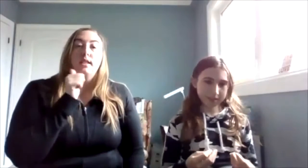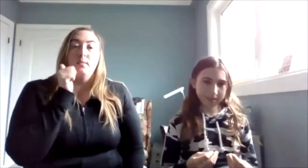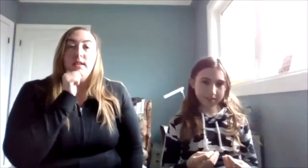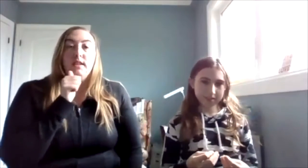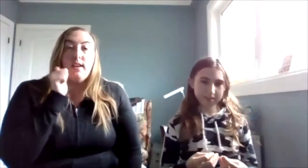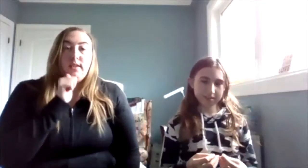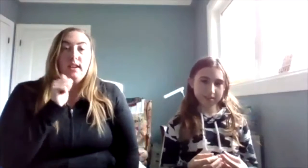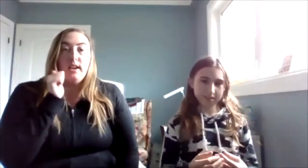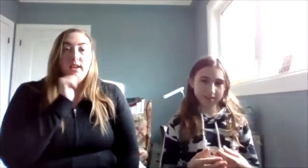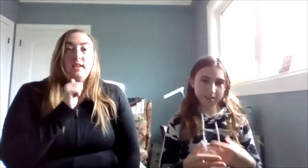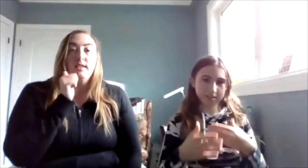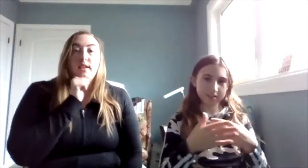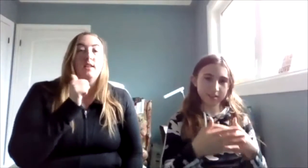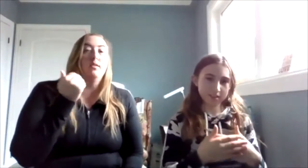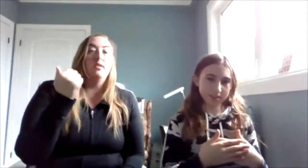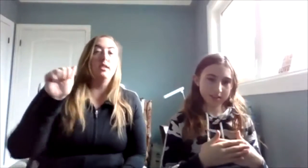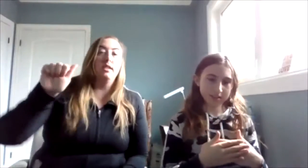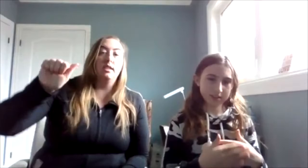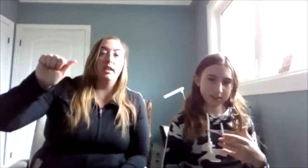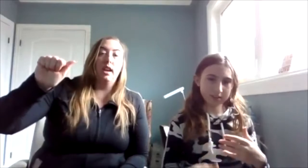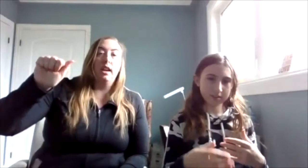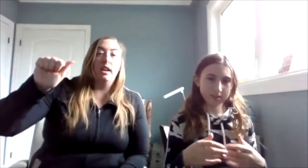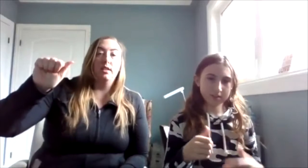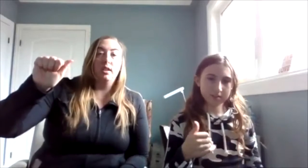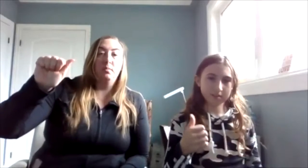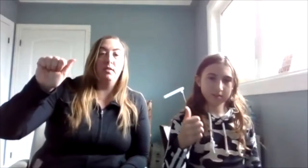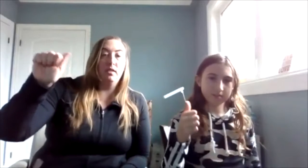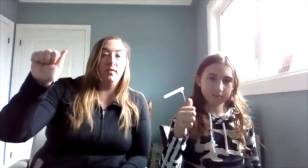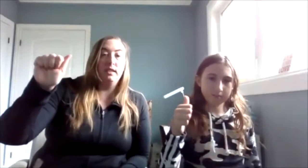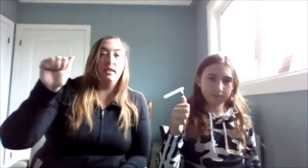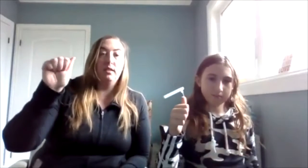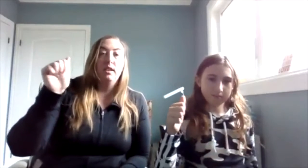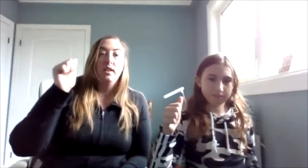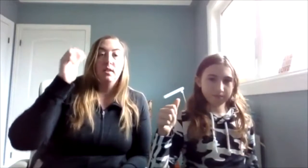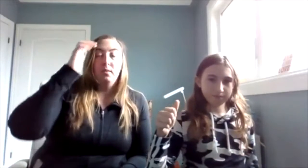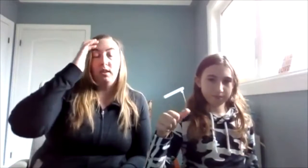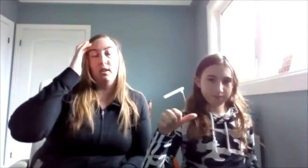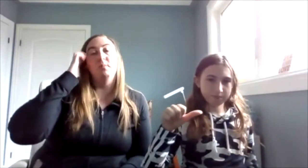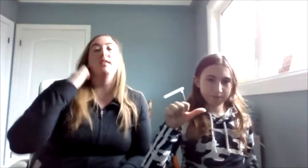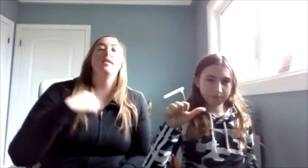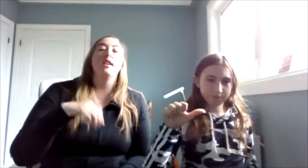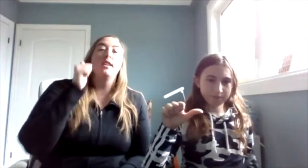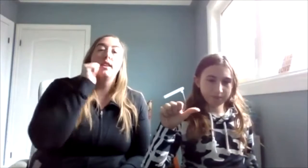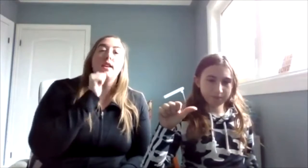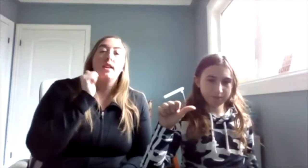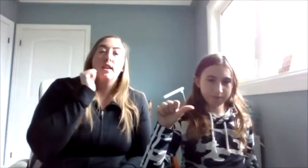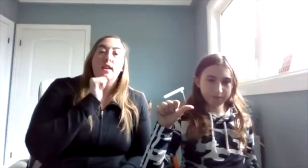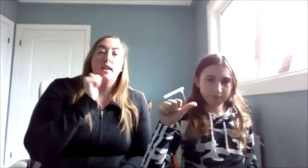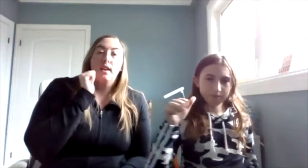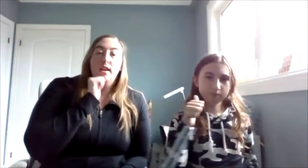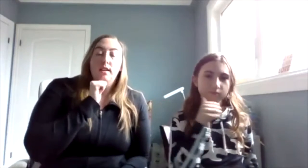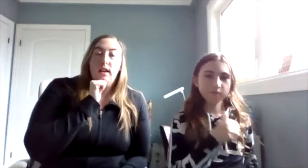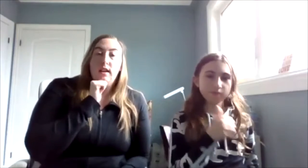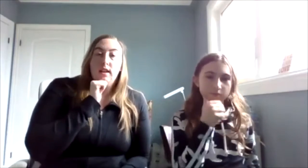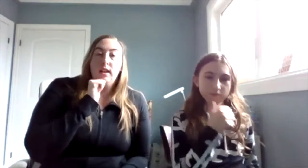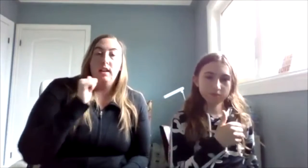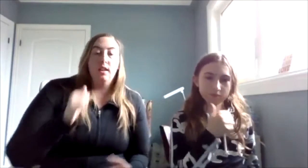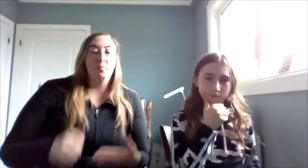means every day in sign language. So this is an A hand shape. It's your fist with your thumb to the side. Daily. And then